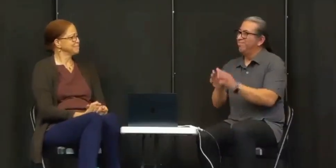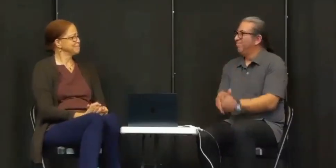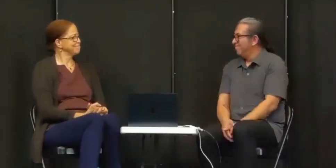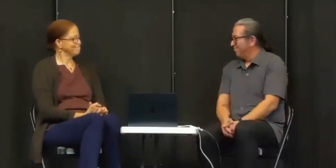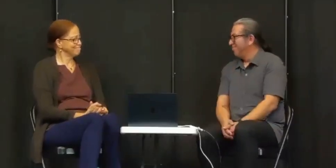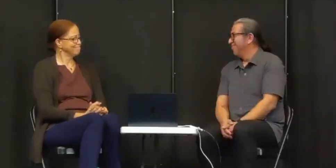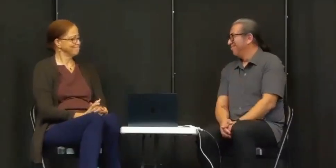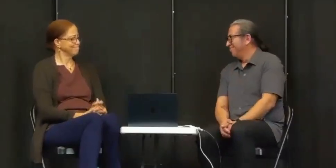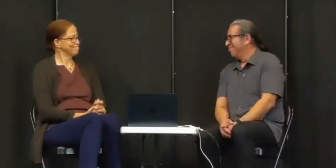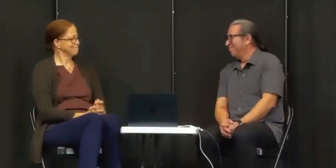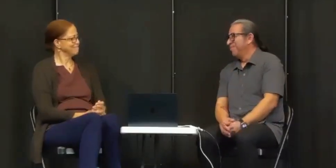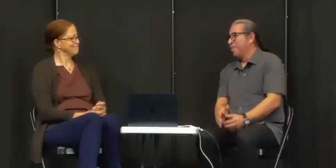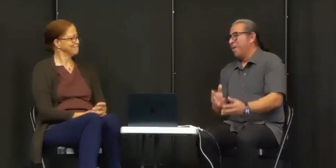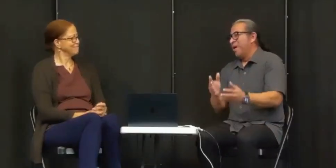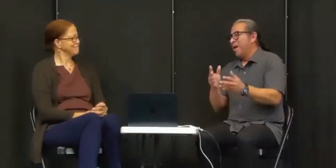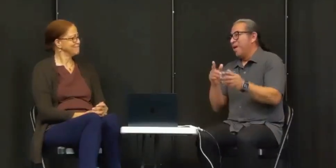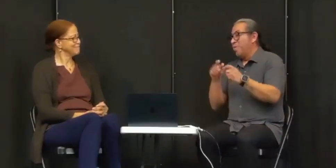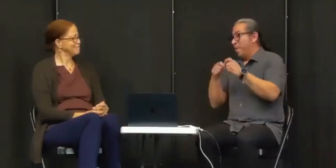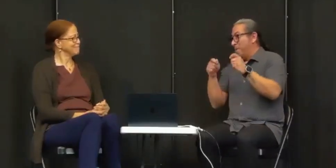you. Beautiful way to close.